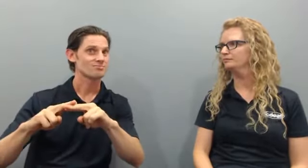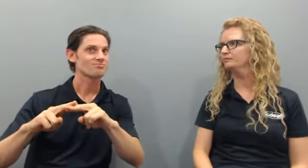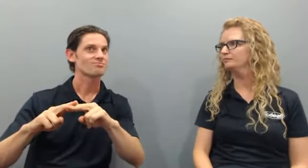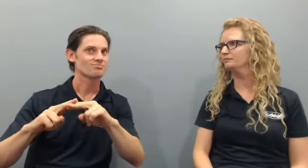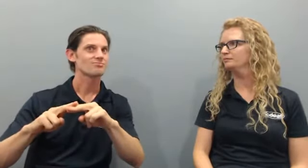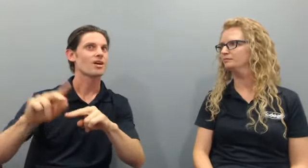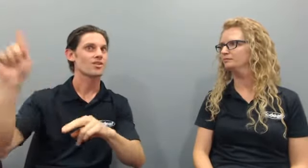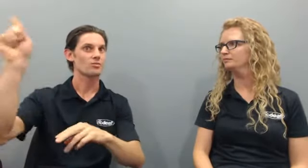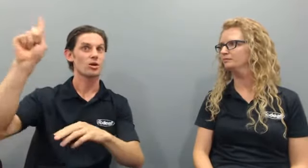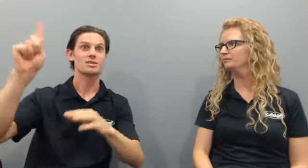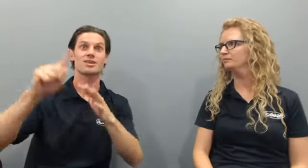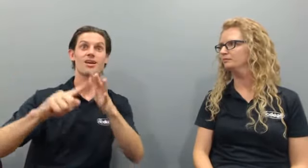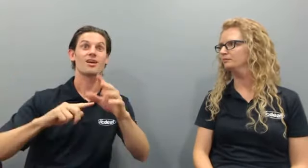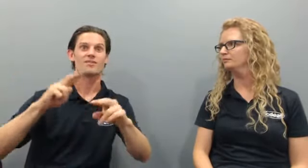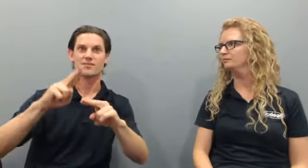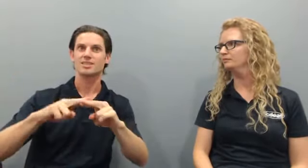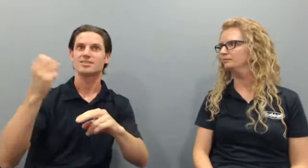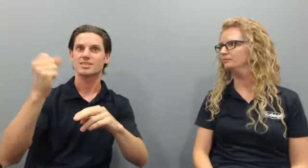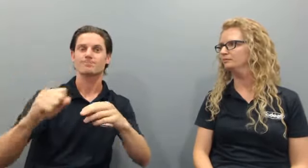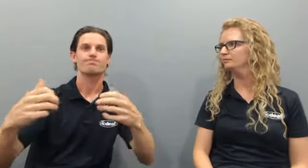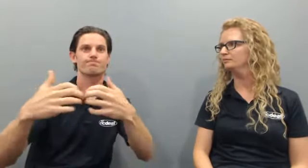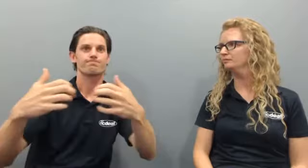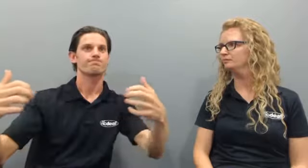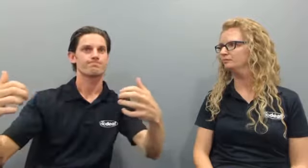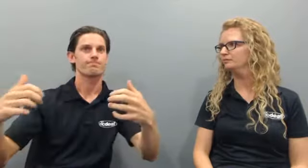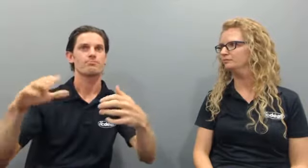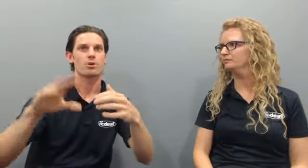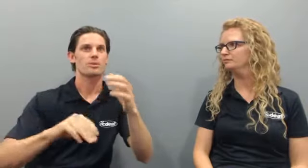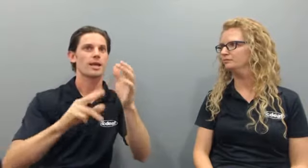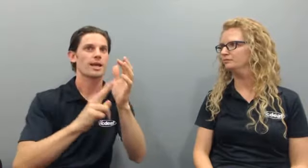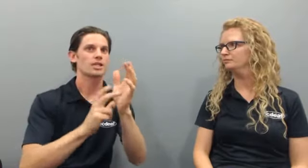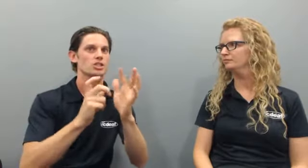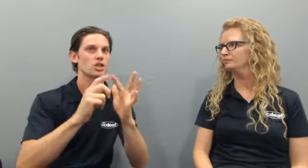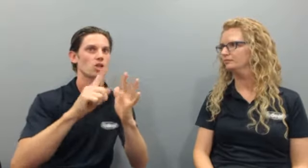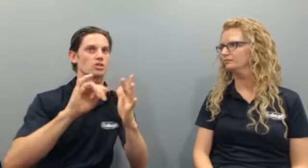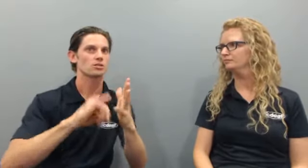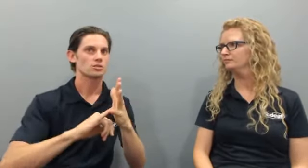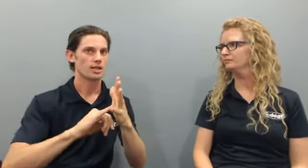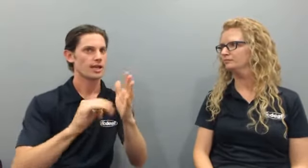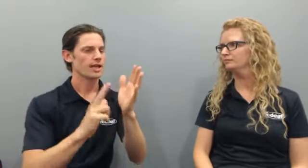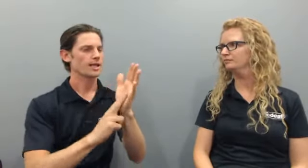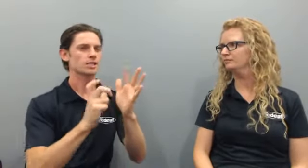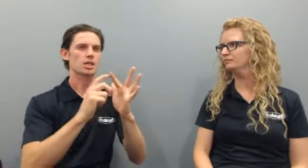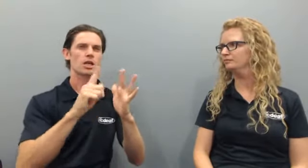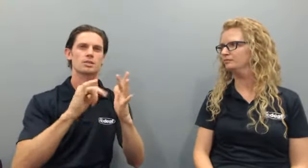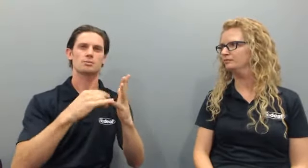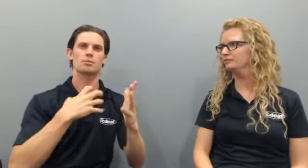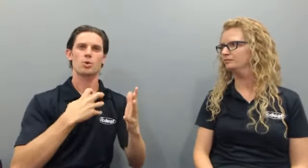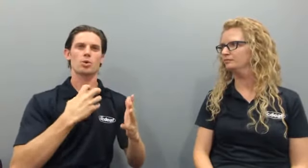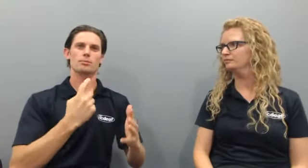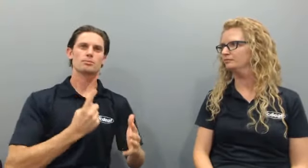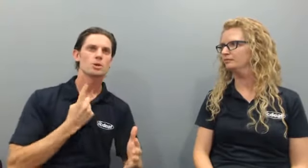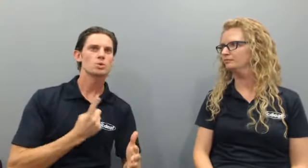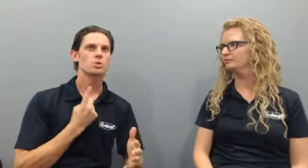about the Employment Assistance Fund. So EAF is still separate from the NDIS. The NDIS is